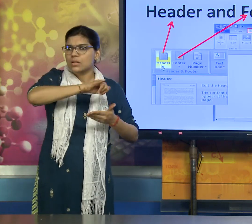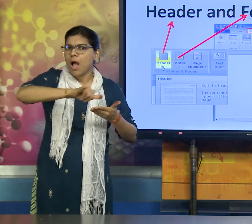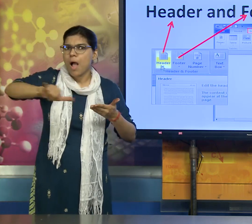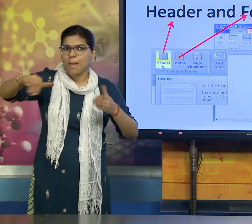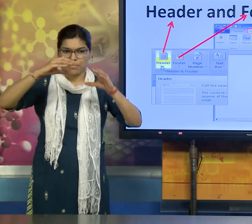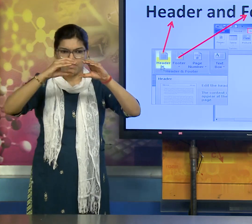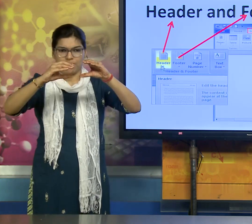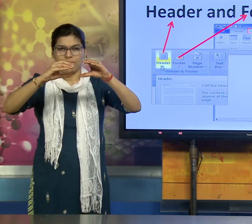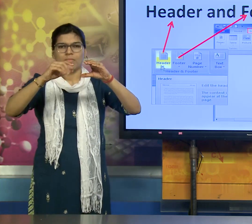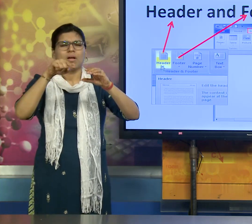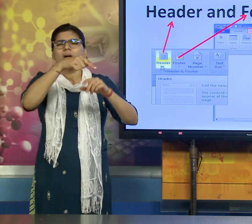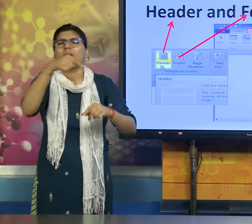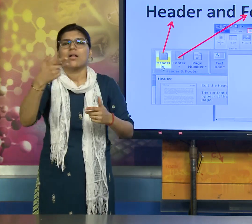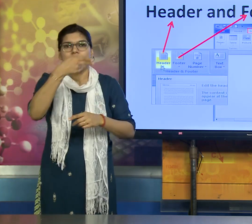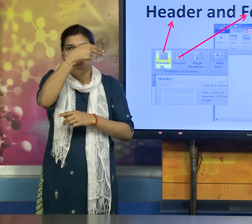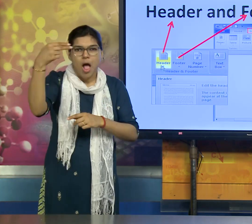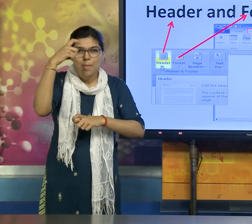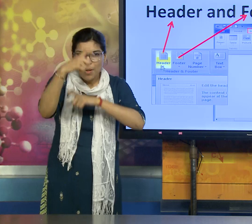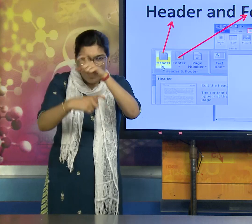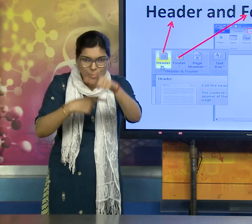the prescription of the doctor.